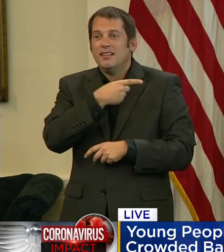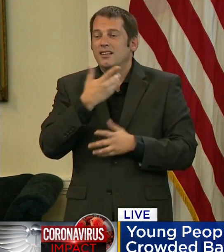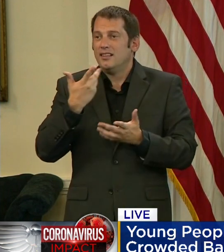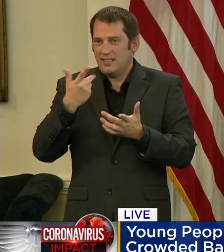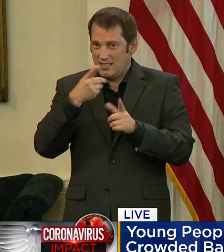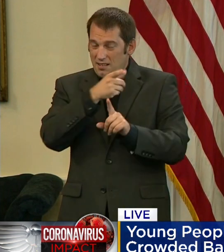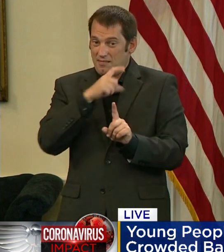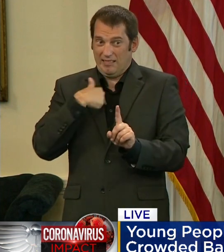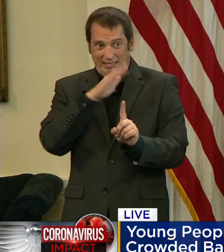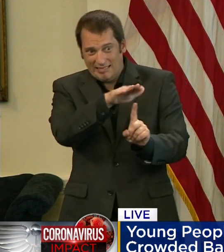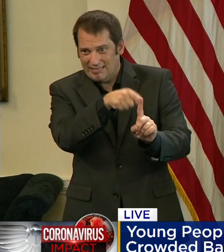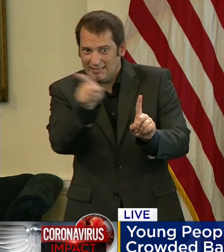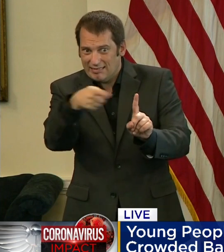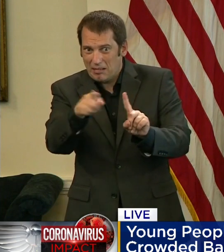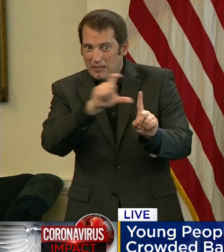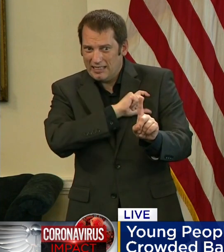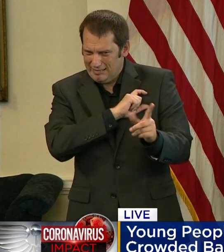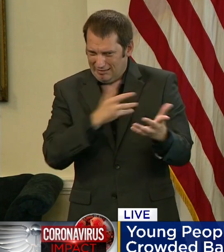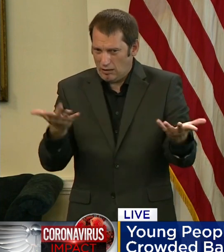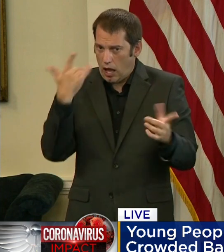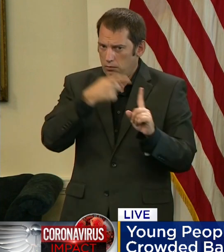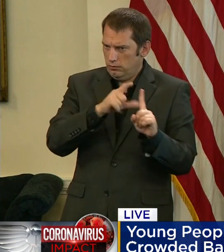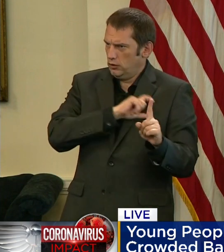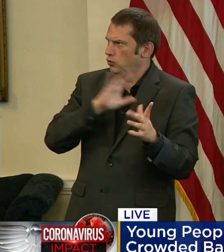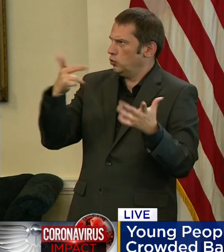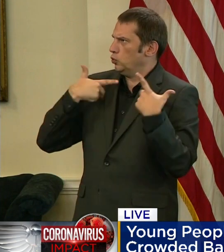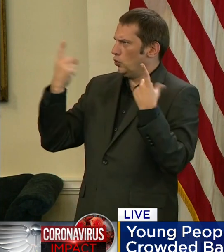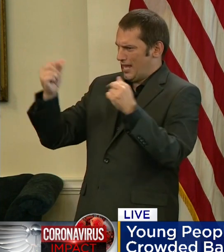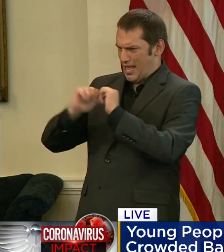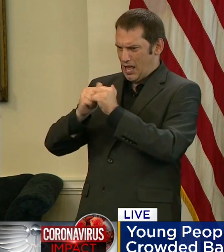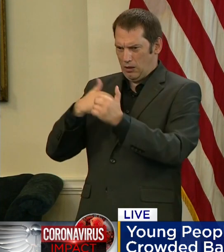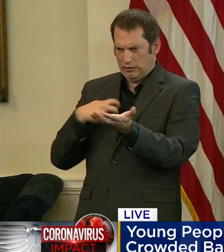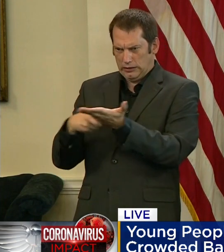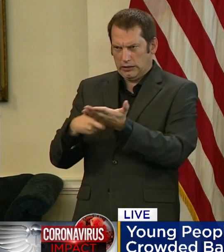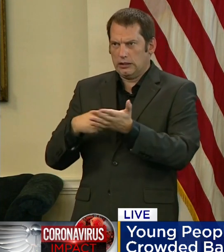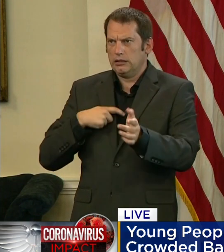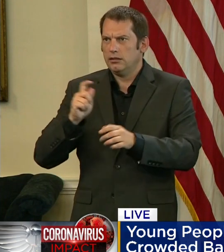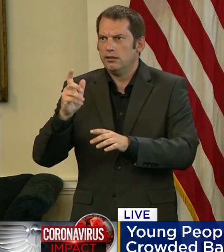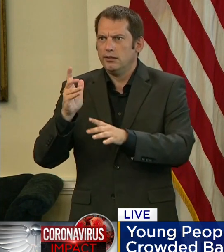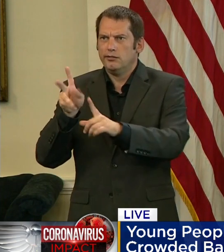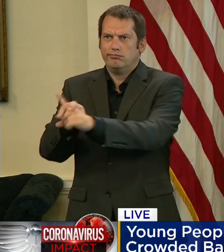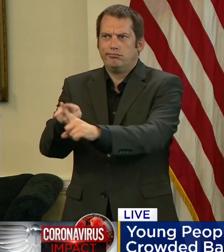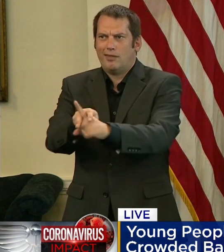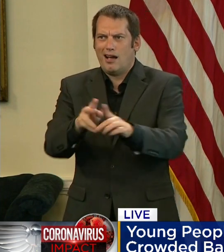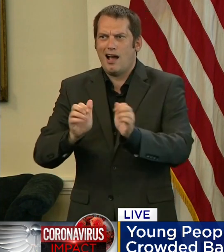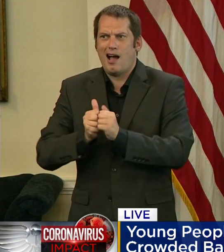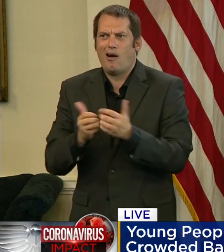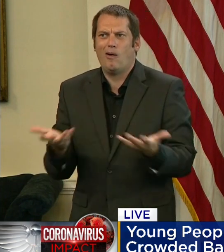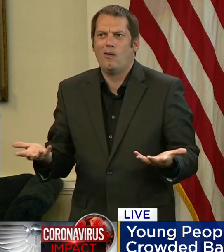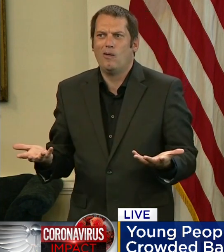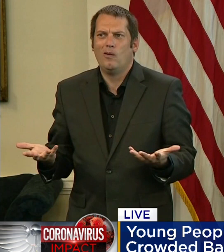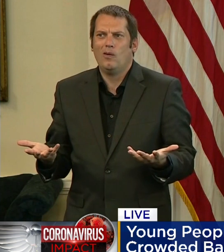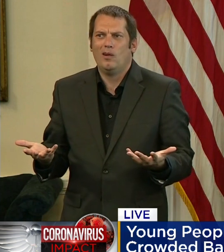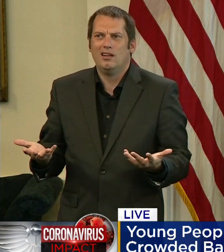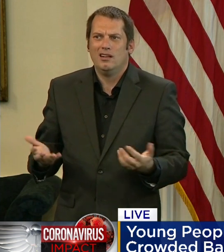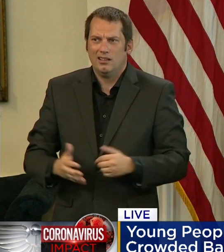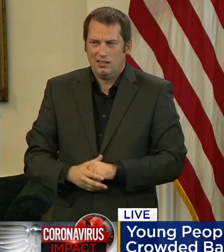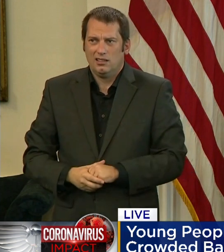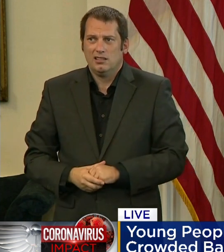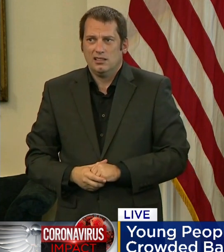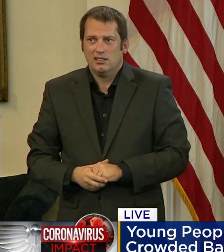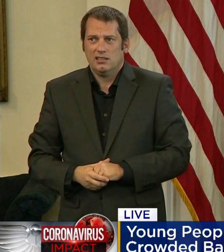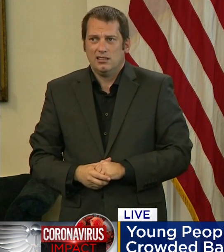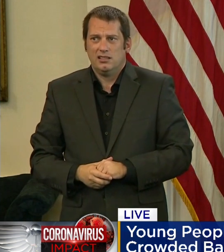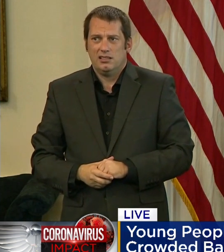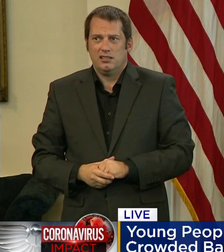we told the county leaders, get your county law enforcement, your county health department, and your county liquor boards together in one room and say,